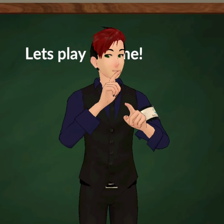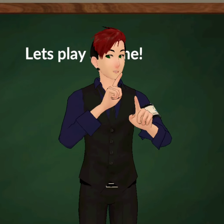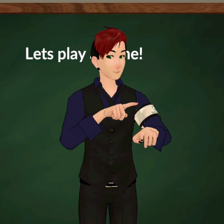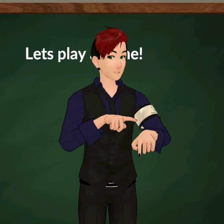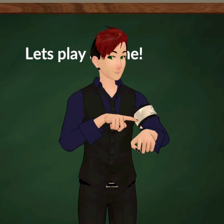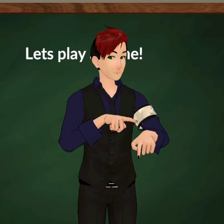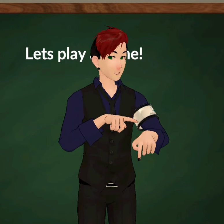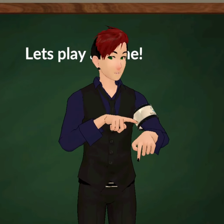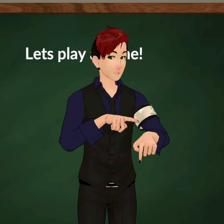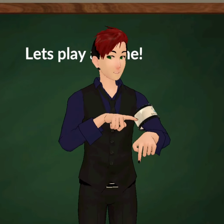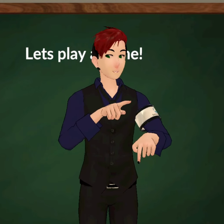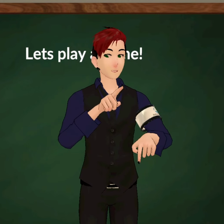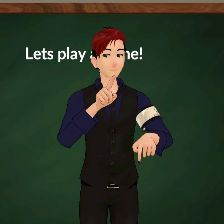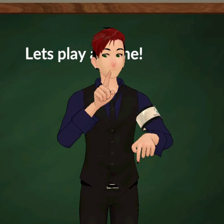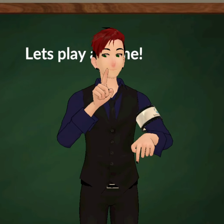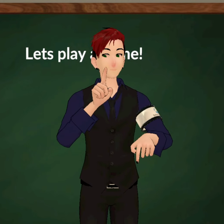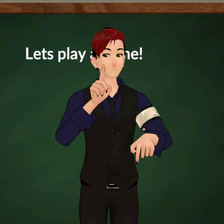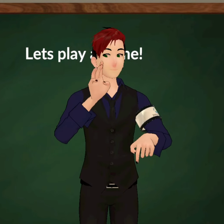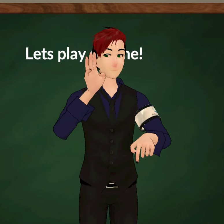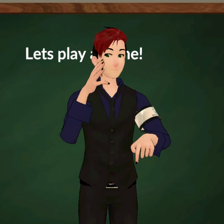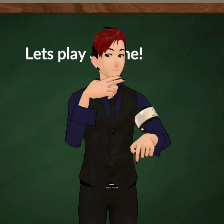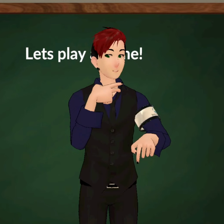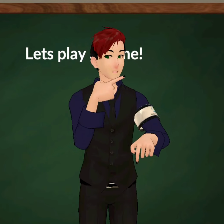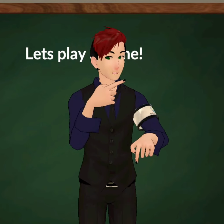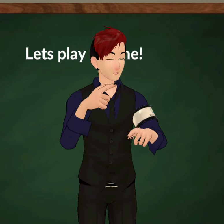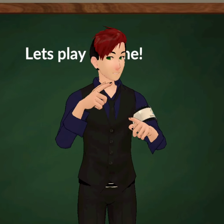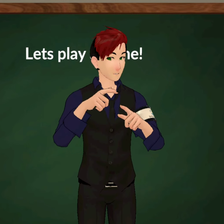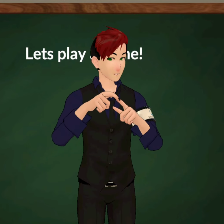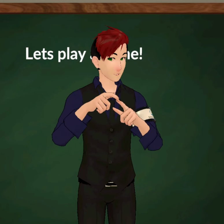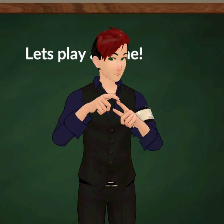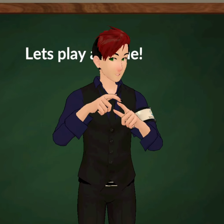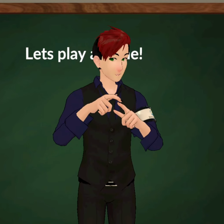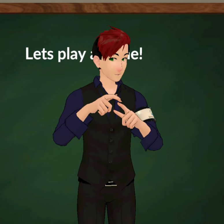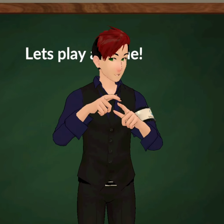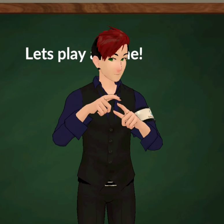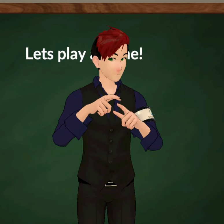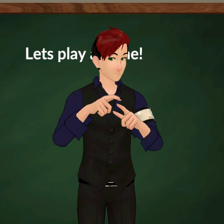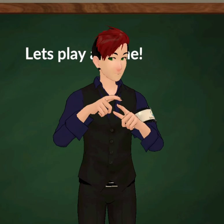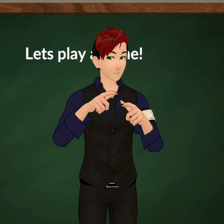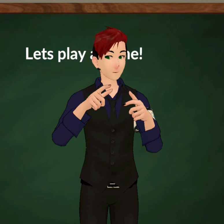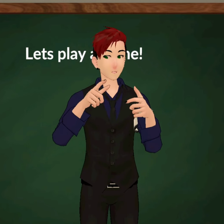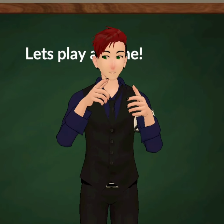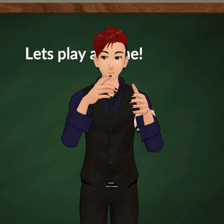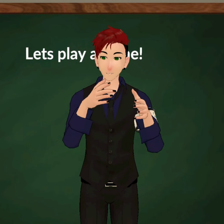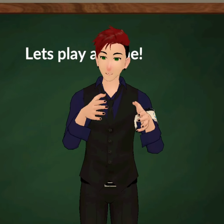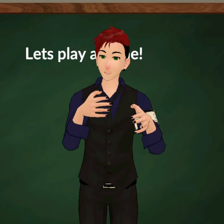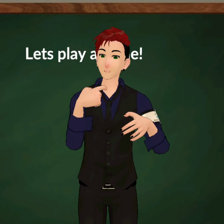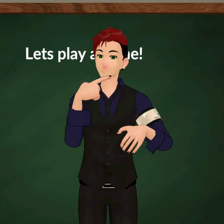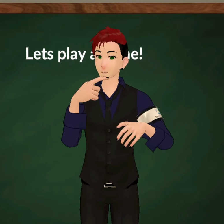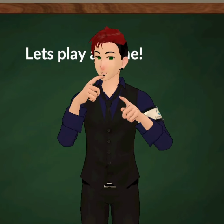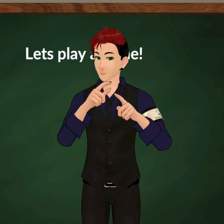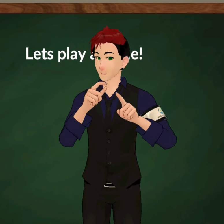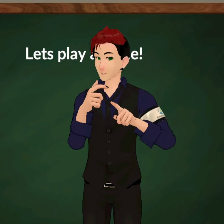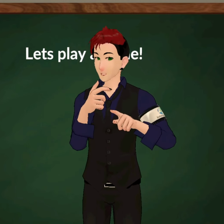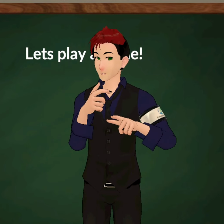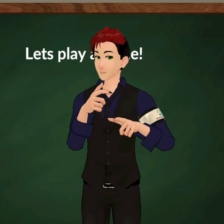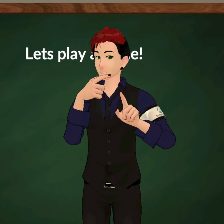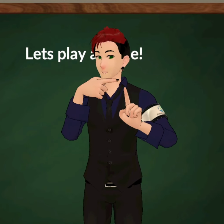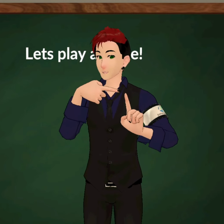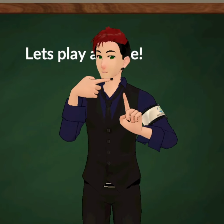get the answer correctly, you're going to say the word. The first person to say the word correctly is going to get a